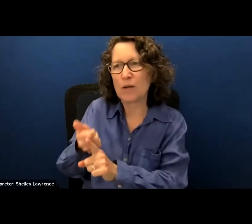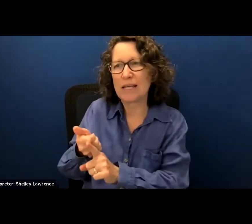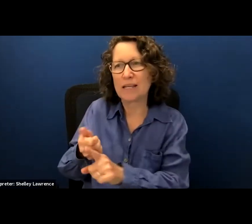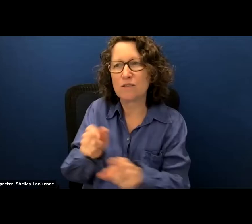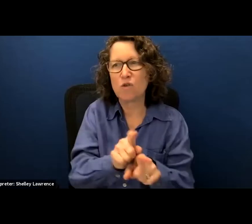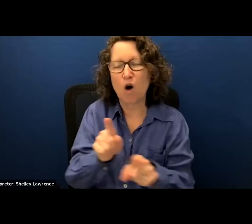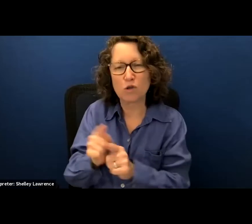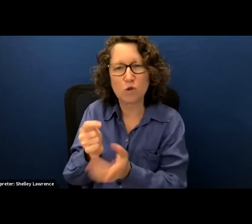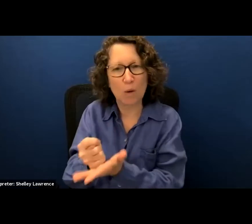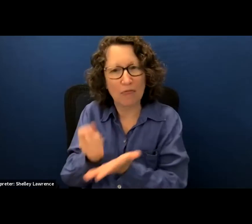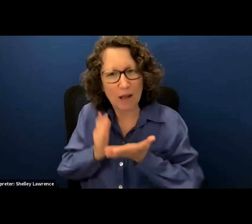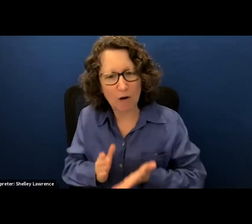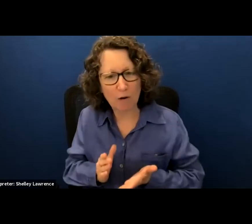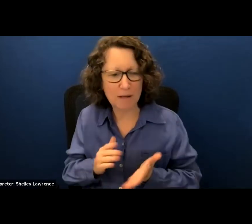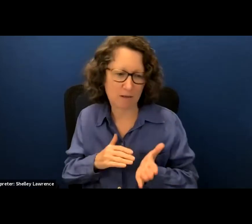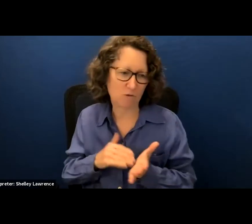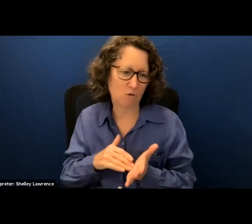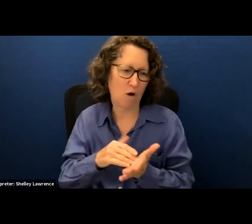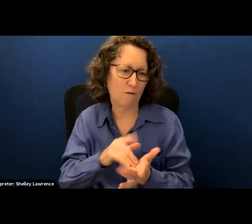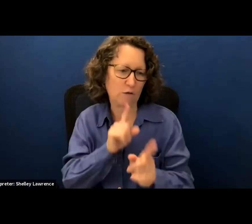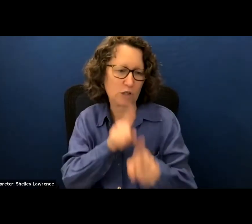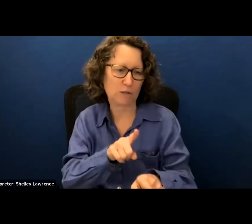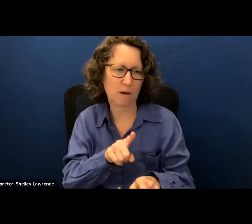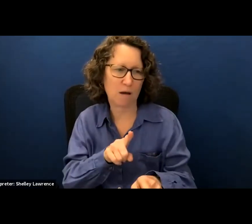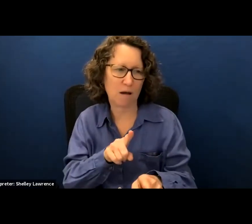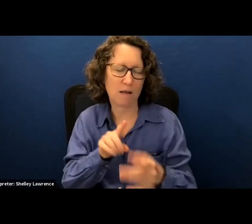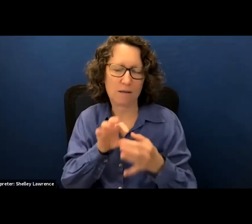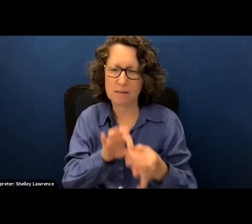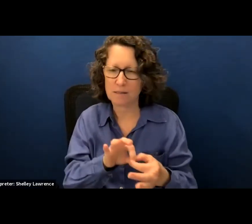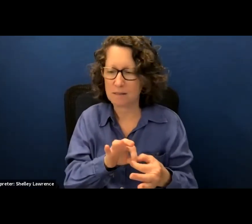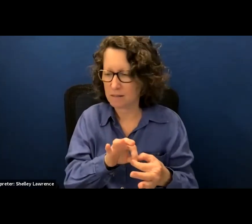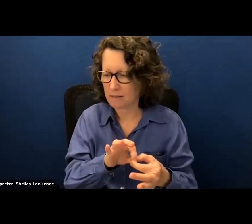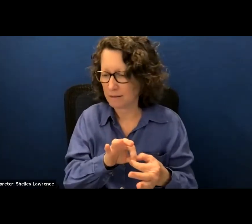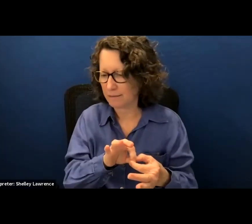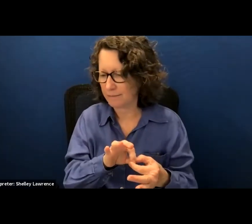also a therapist and often responds with them and focuses